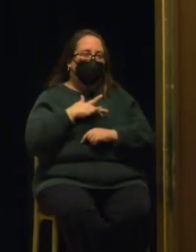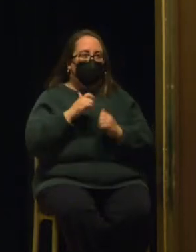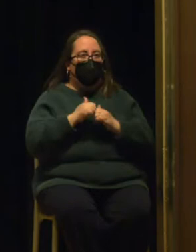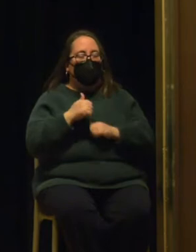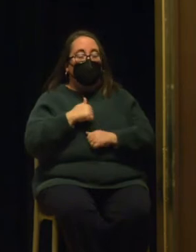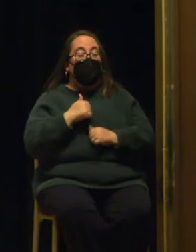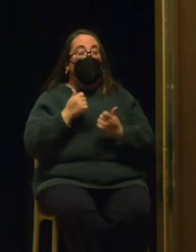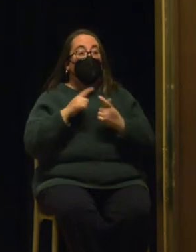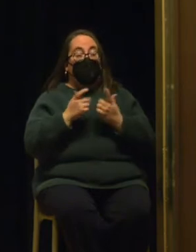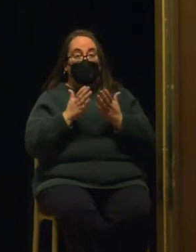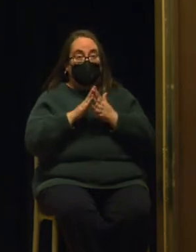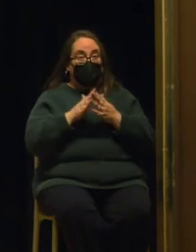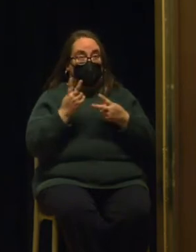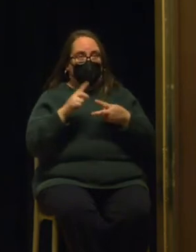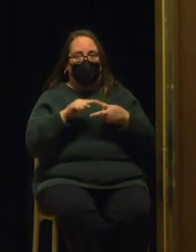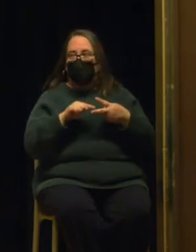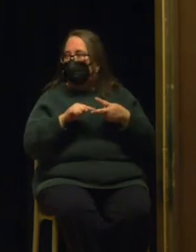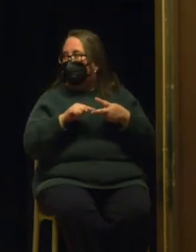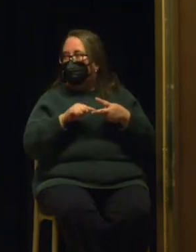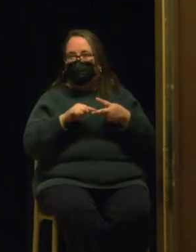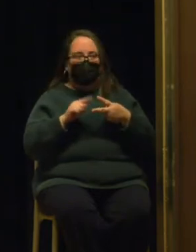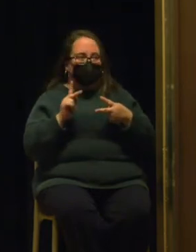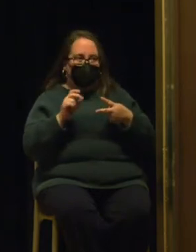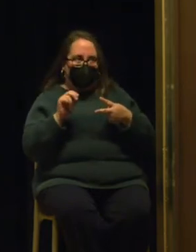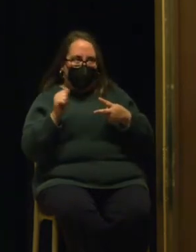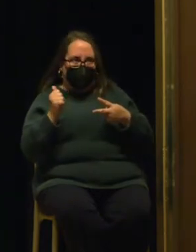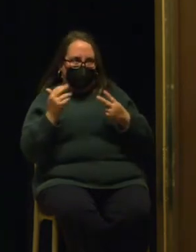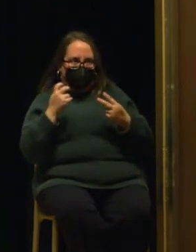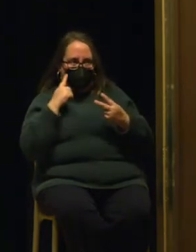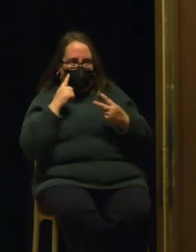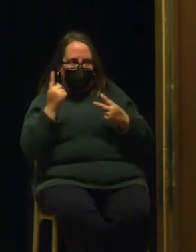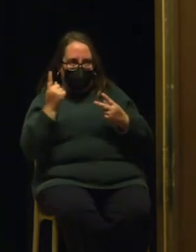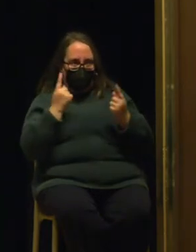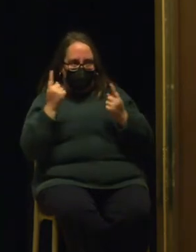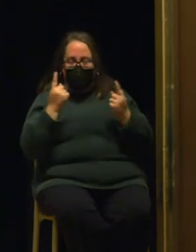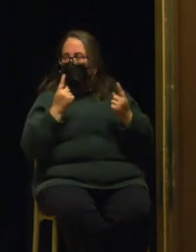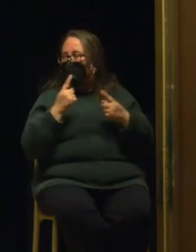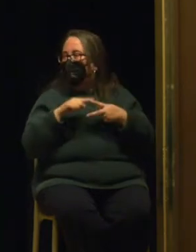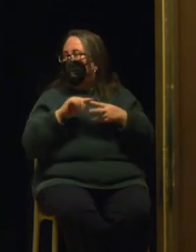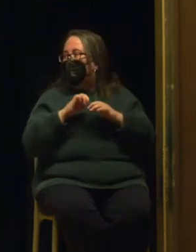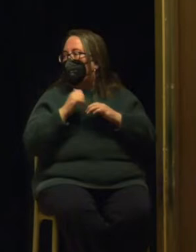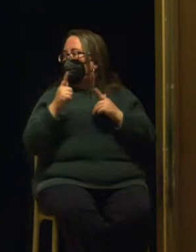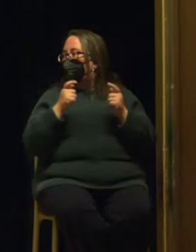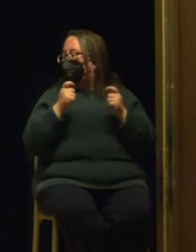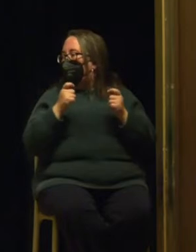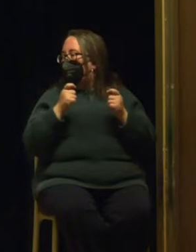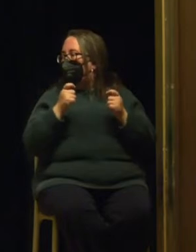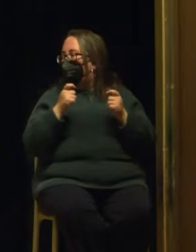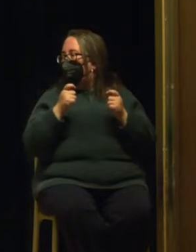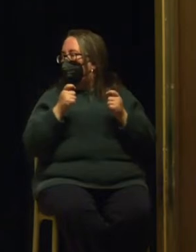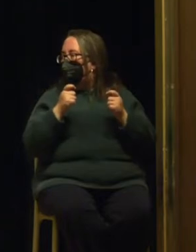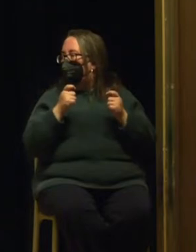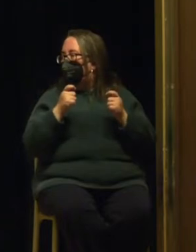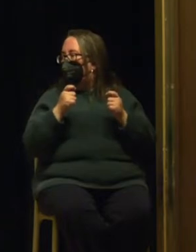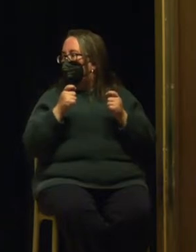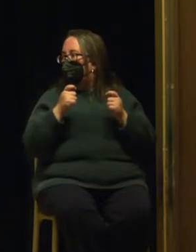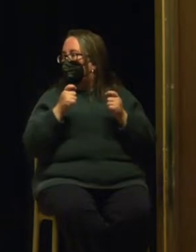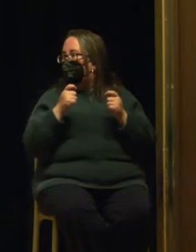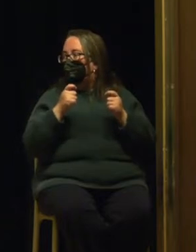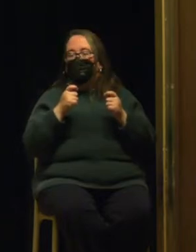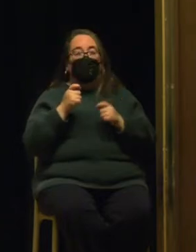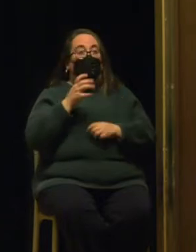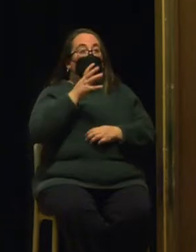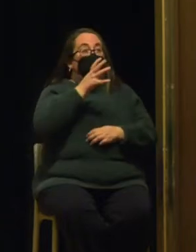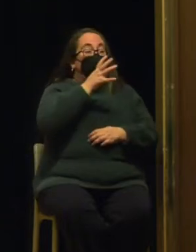you, if I may, two questions. I don't see anybody else here yet. The first one is, how did you handle the identity crisis of